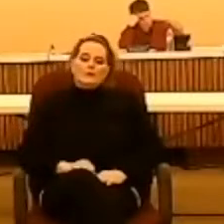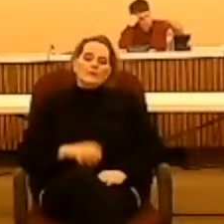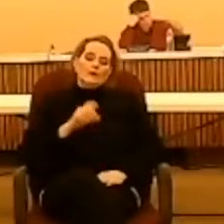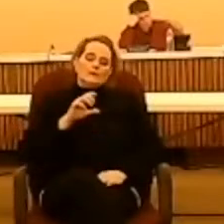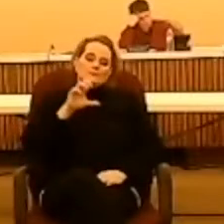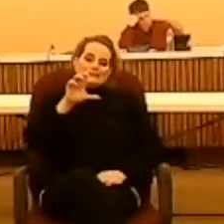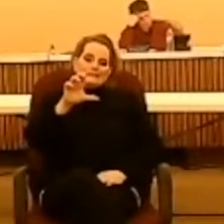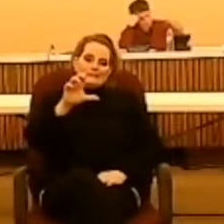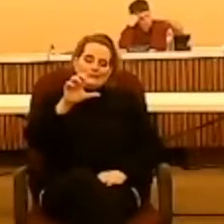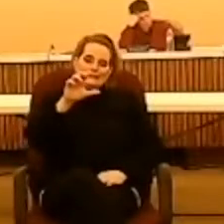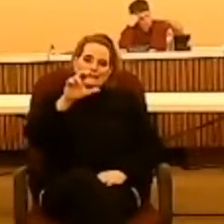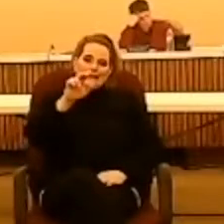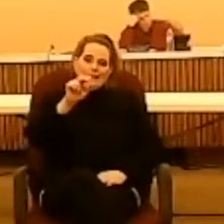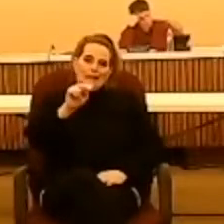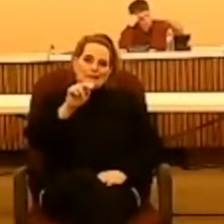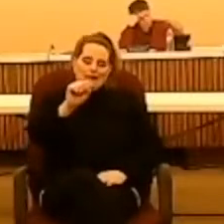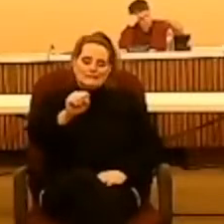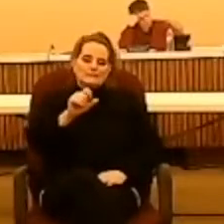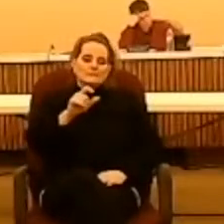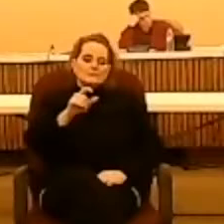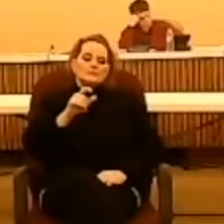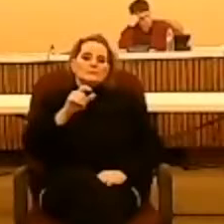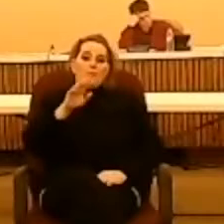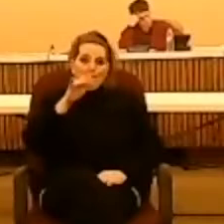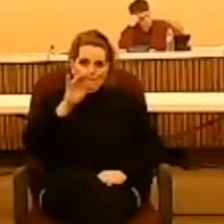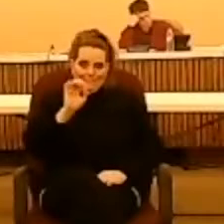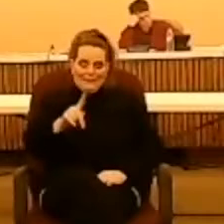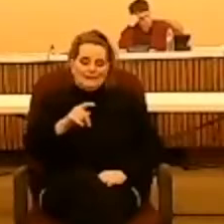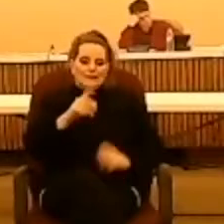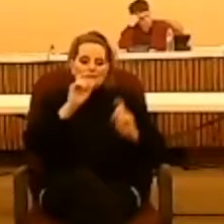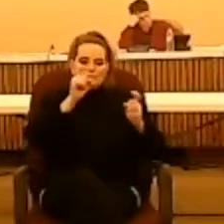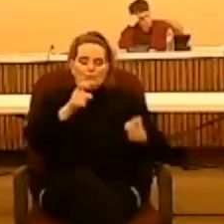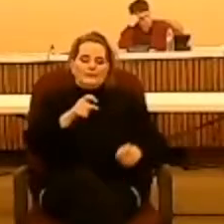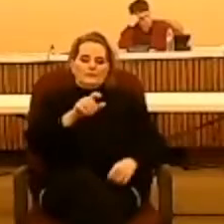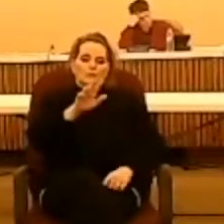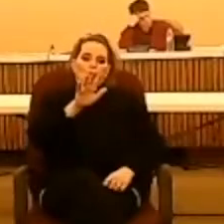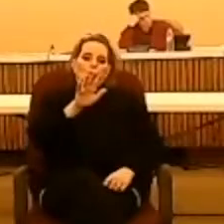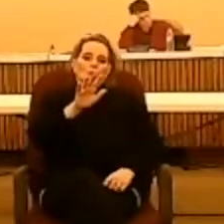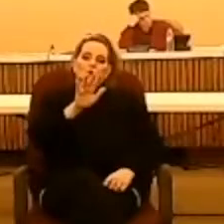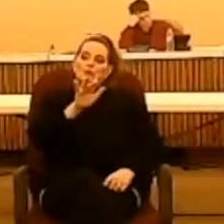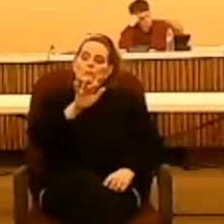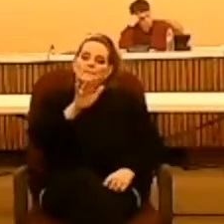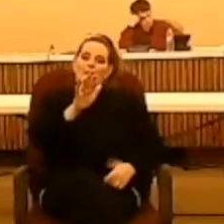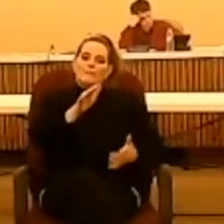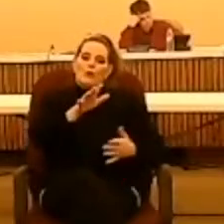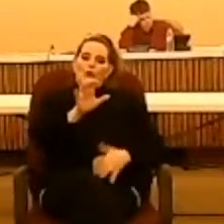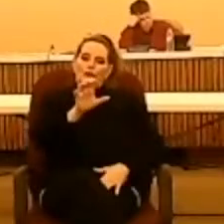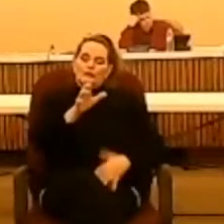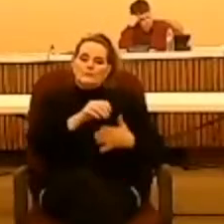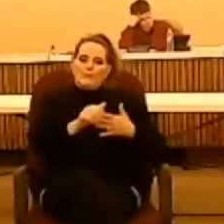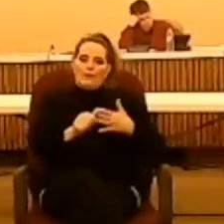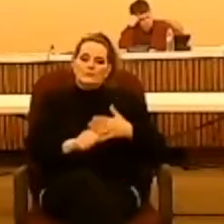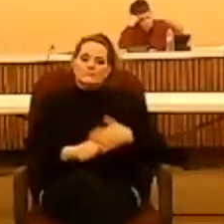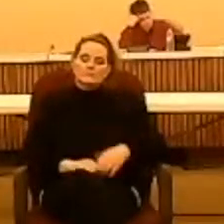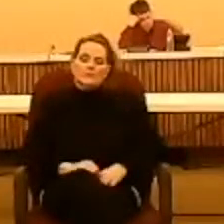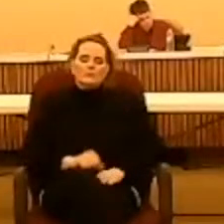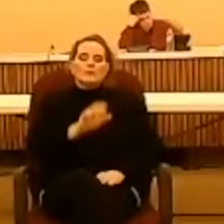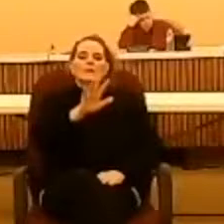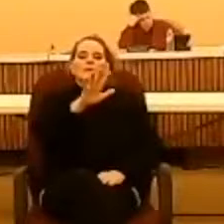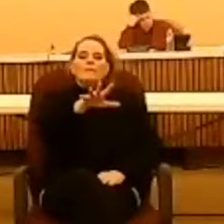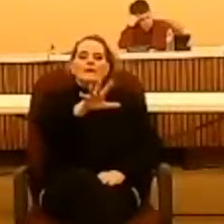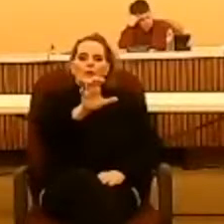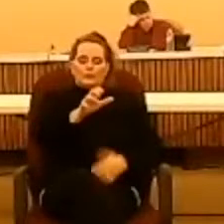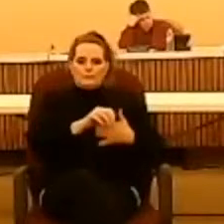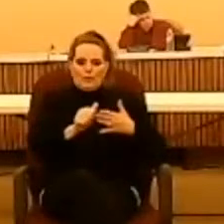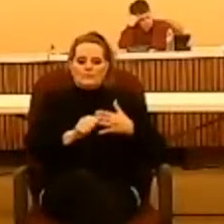Bank and Trust has donated $500 to the Henrietta Public Library, and whereas a check in the amount of $500 was